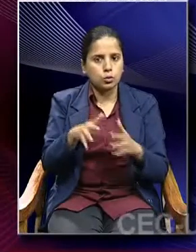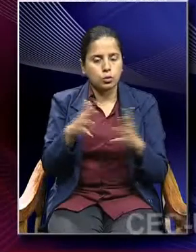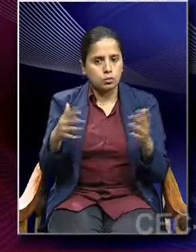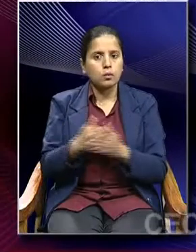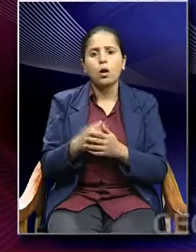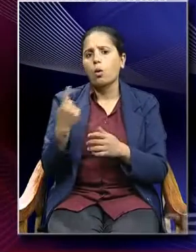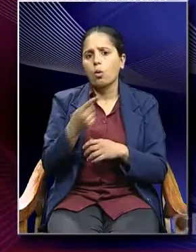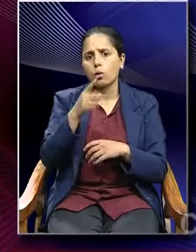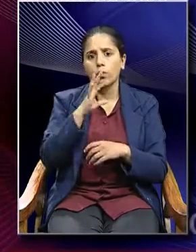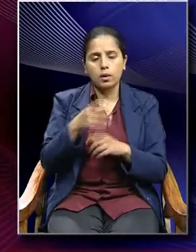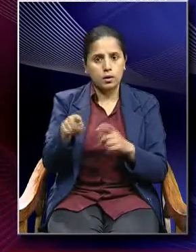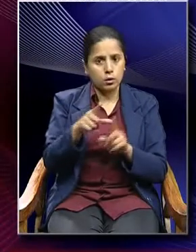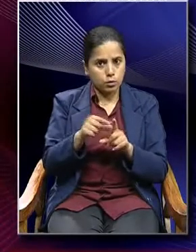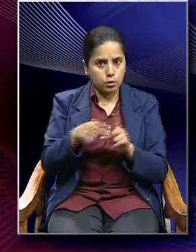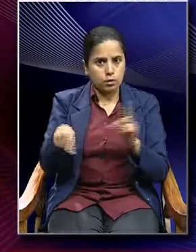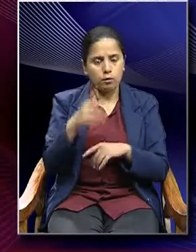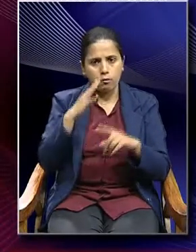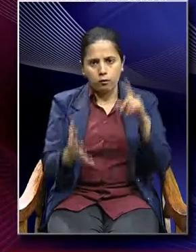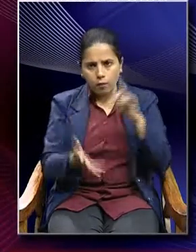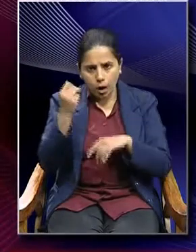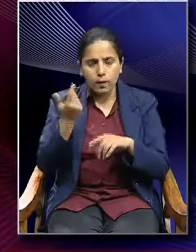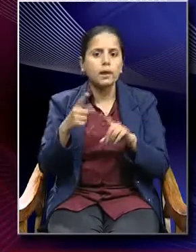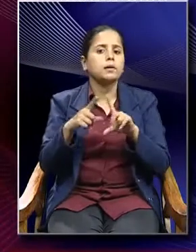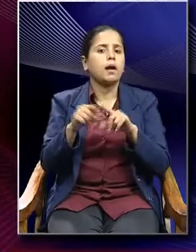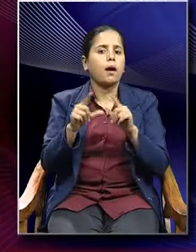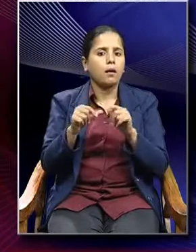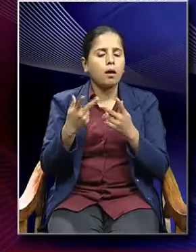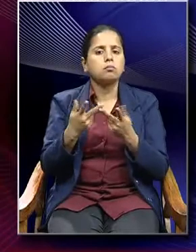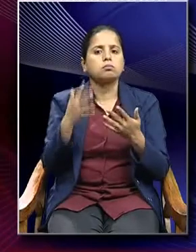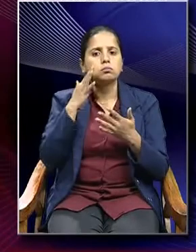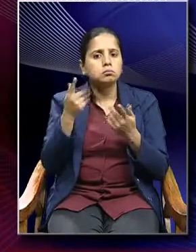only content by doing a finding and data analysis,